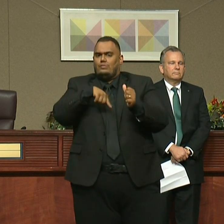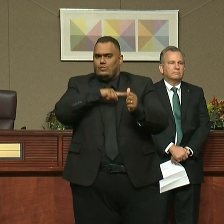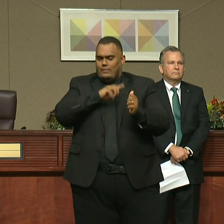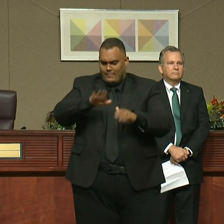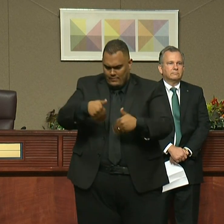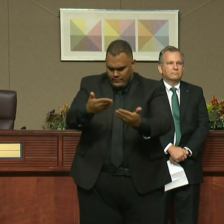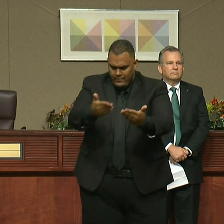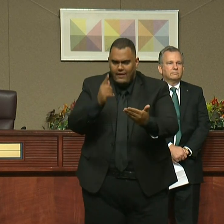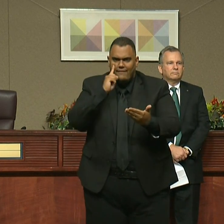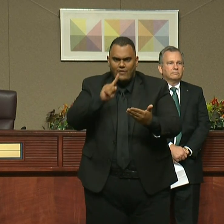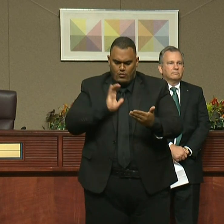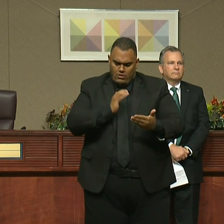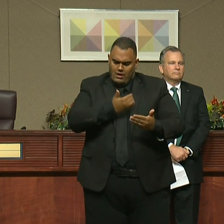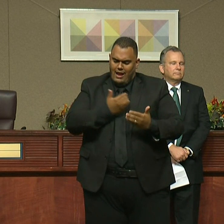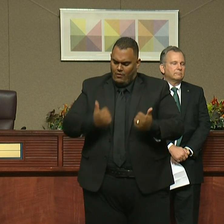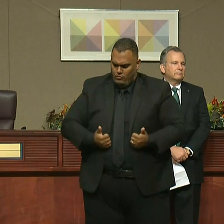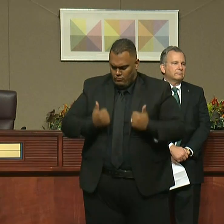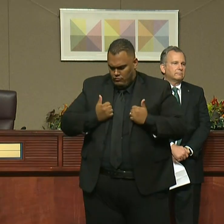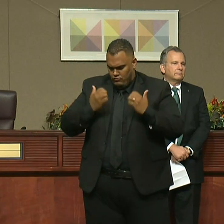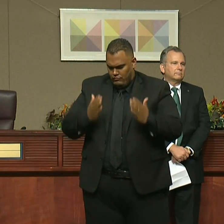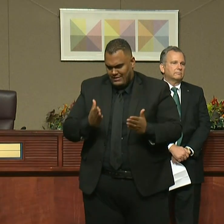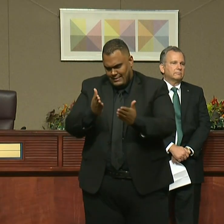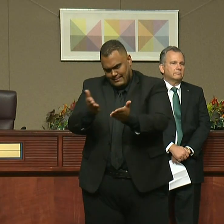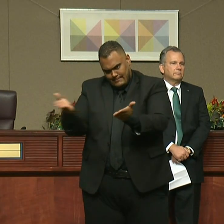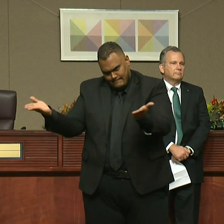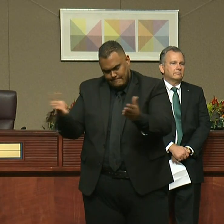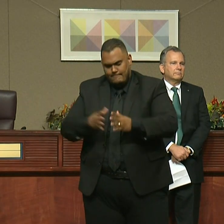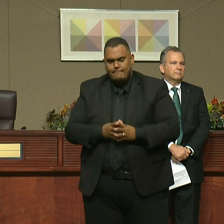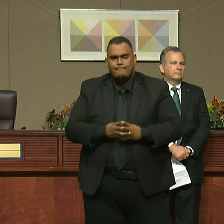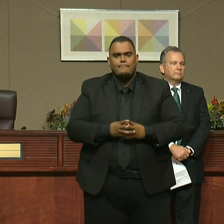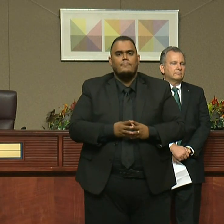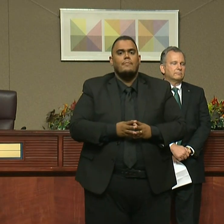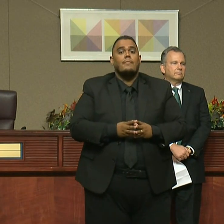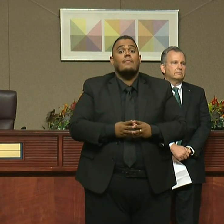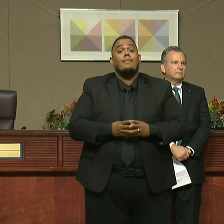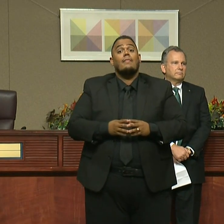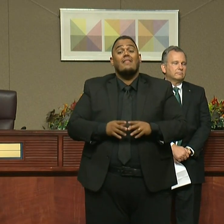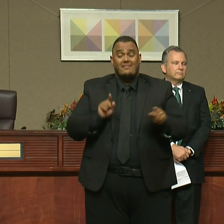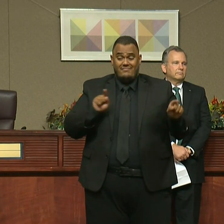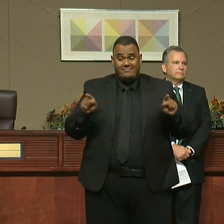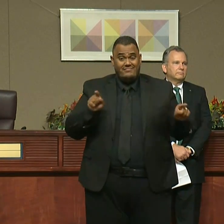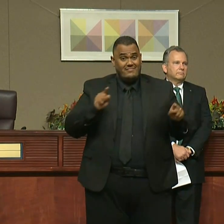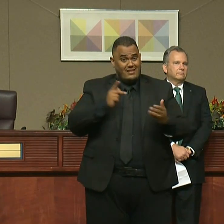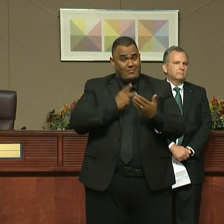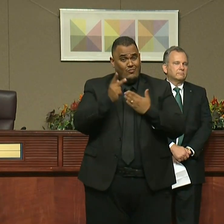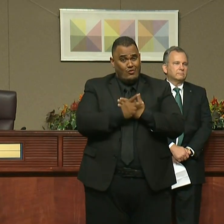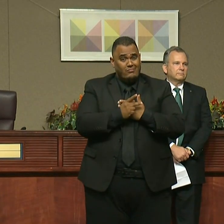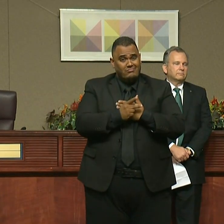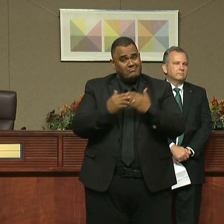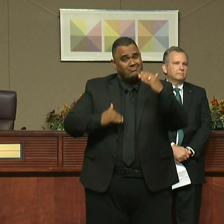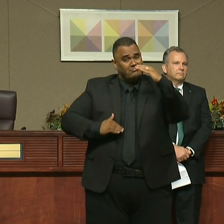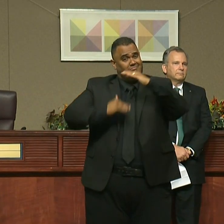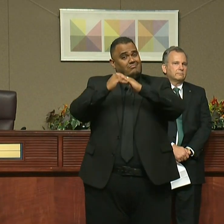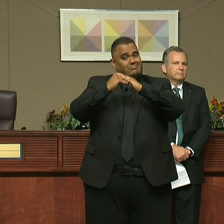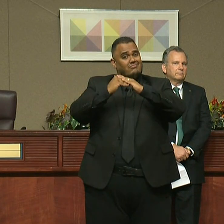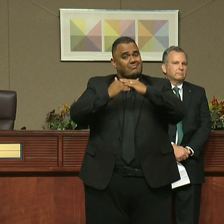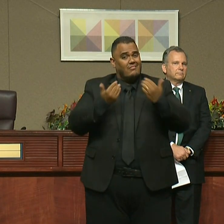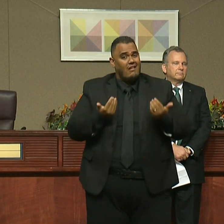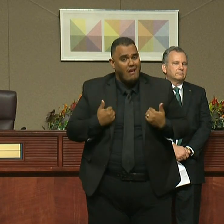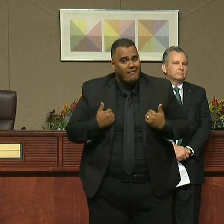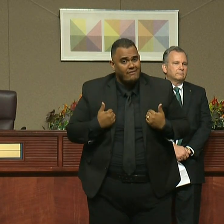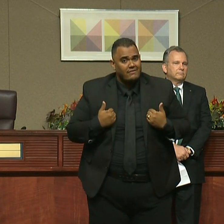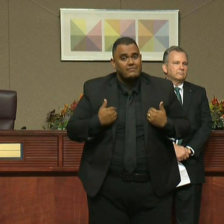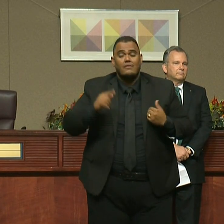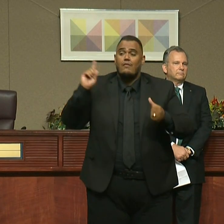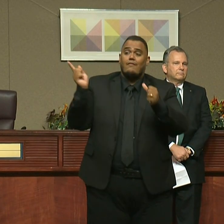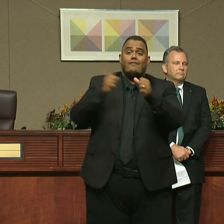residents. For both programs, they are limited, however. It's a first-come, first-served basis, and